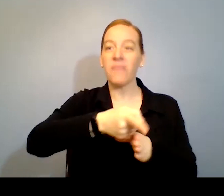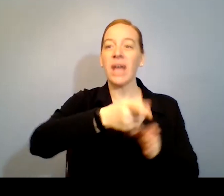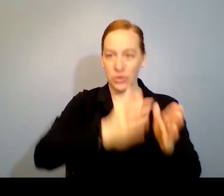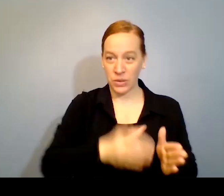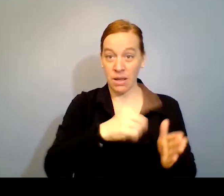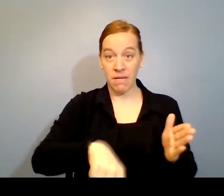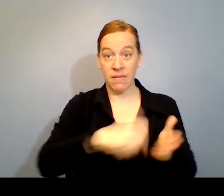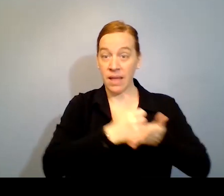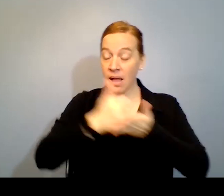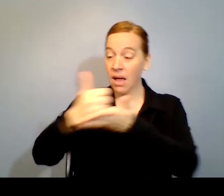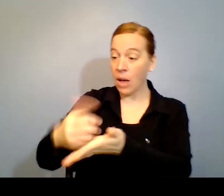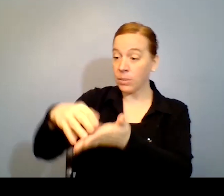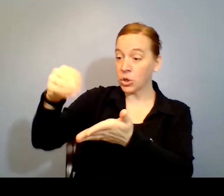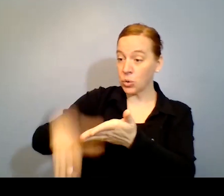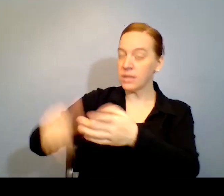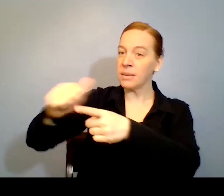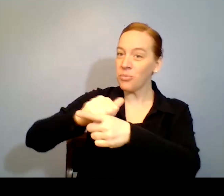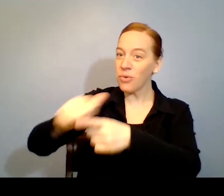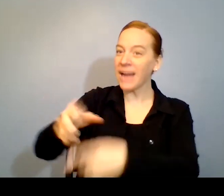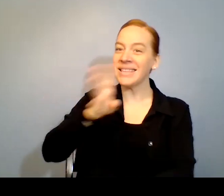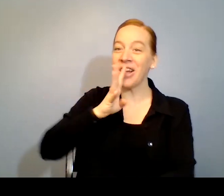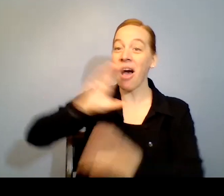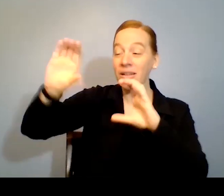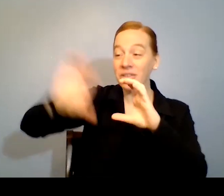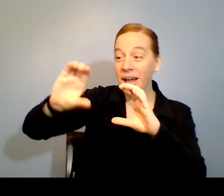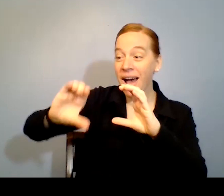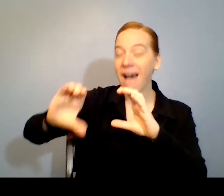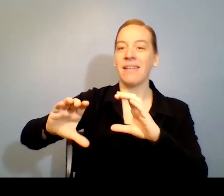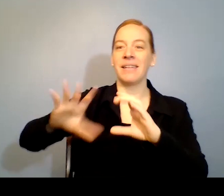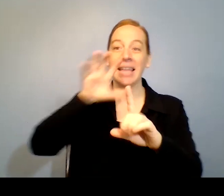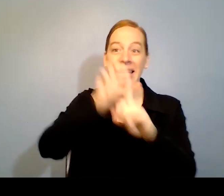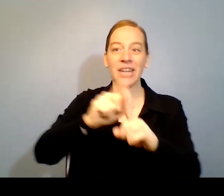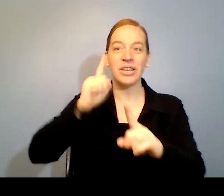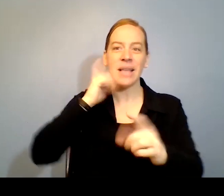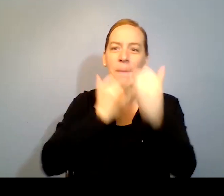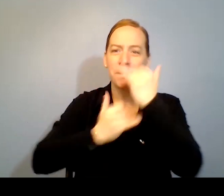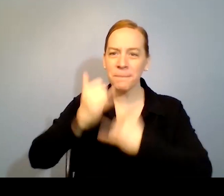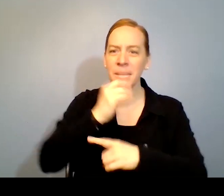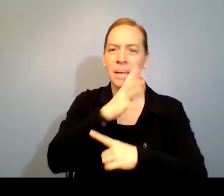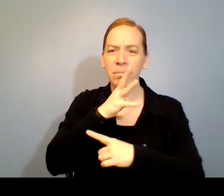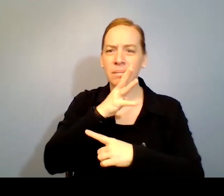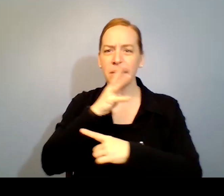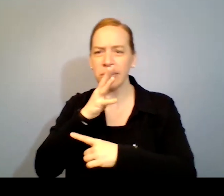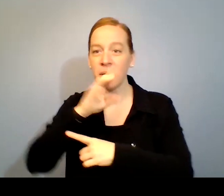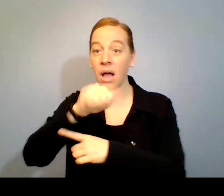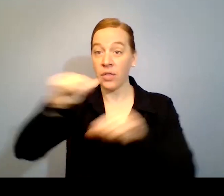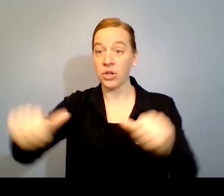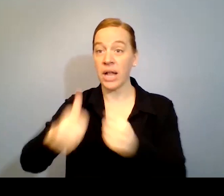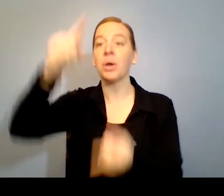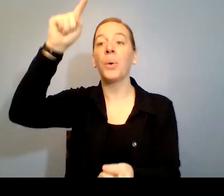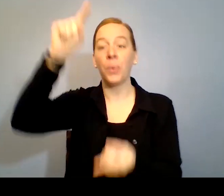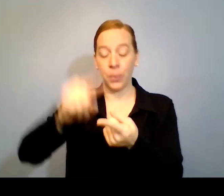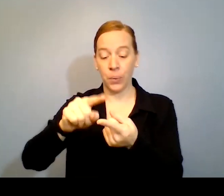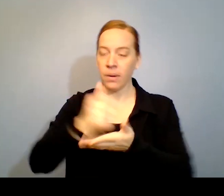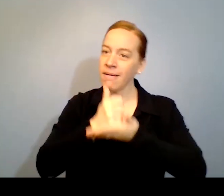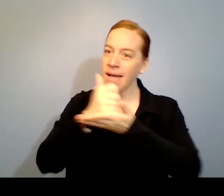language, and hearing professionals, students work on their conversational speech, sound errors, stuttering, or other fluency